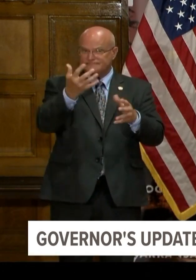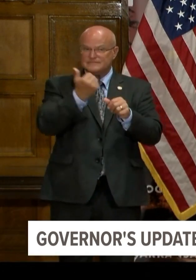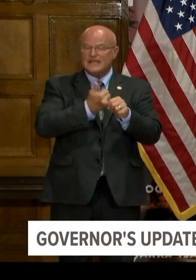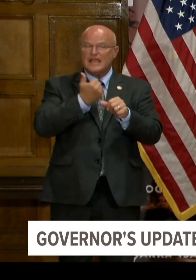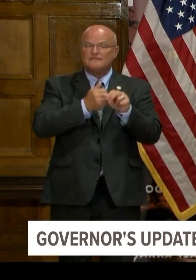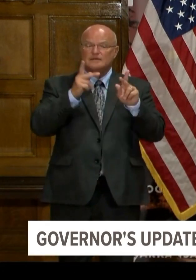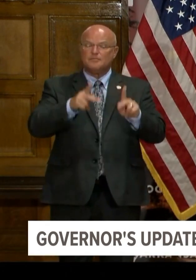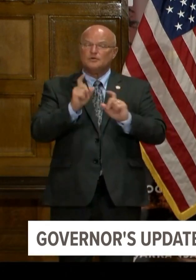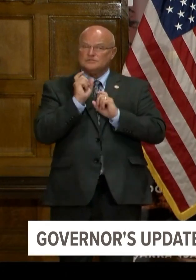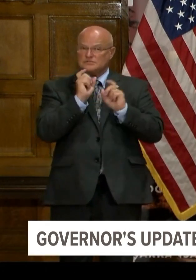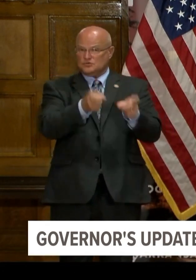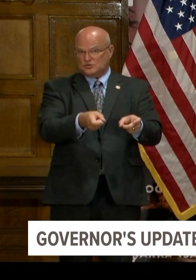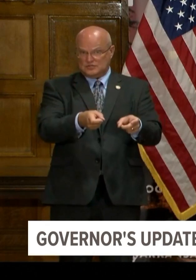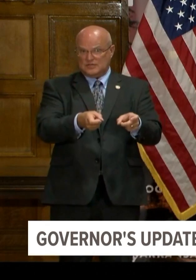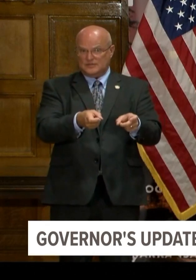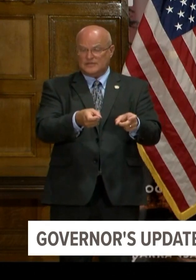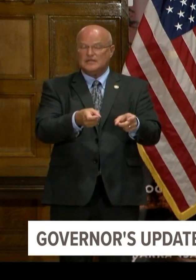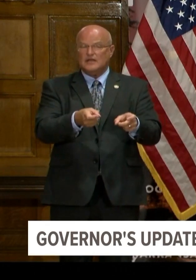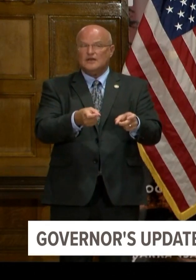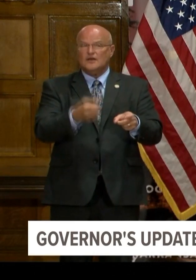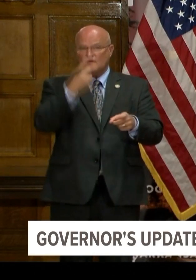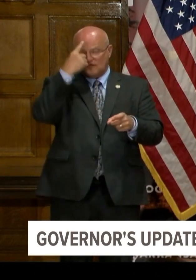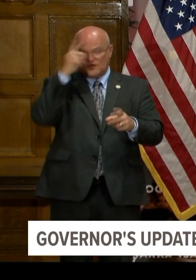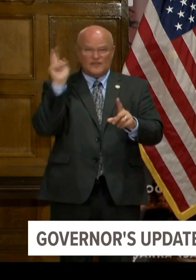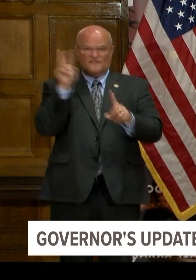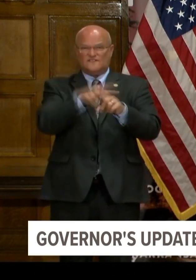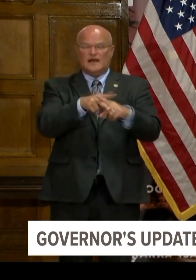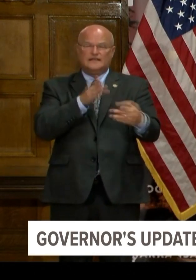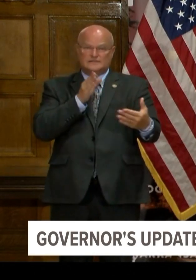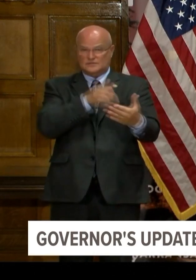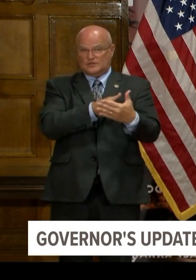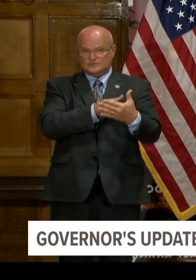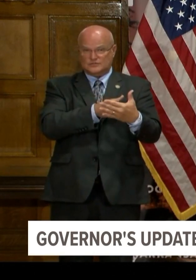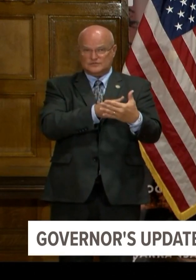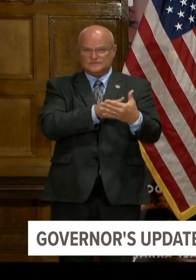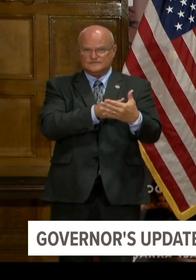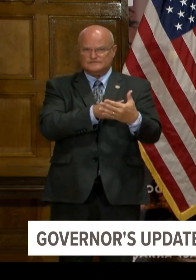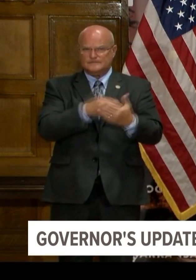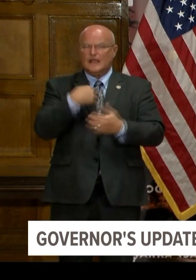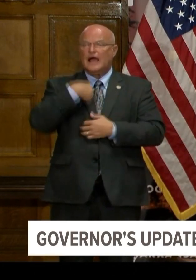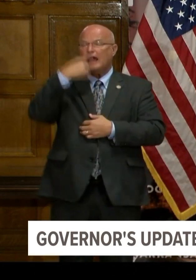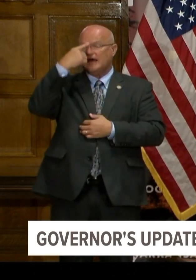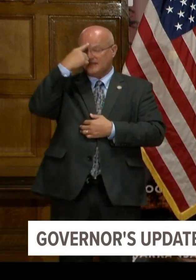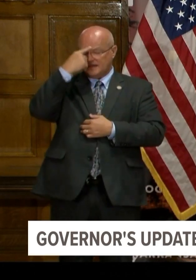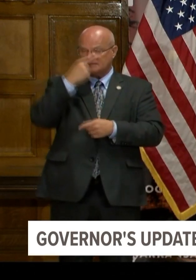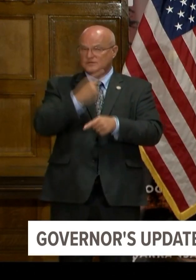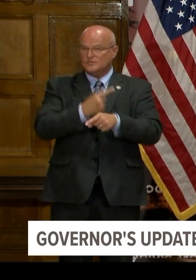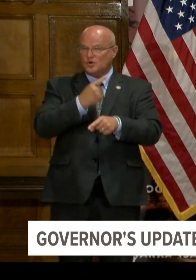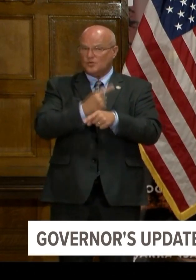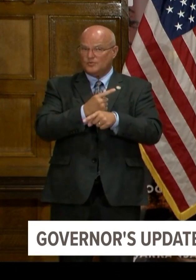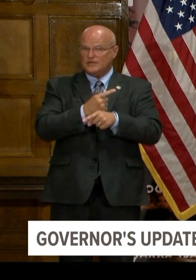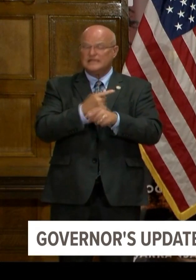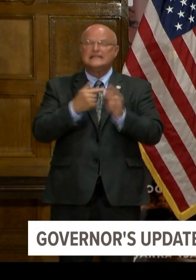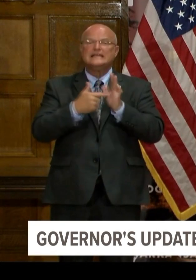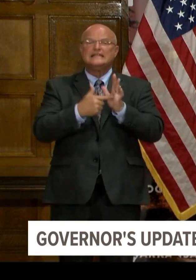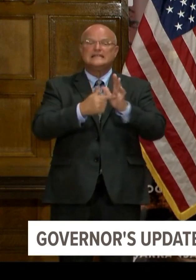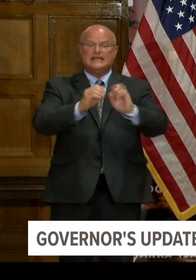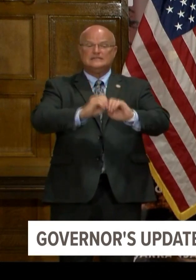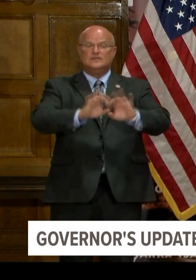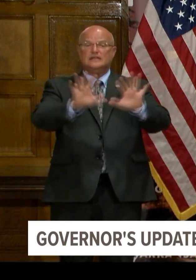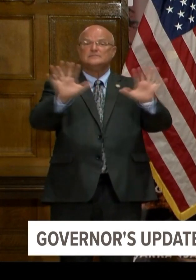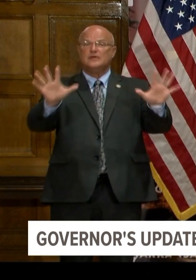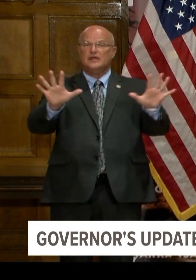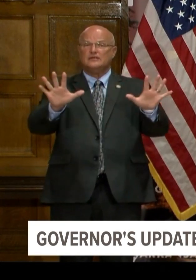donor that has contributed to the filing of this lawsuit. I believe that would be appropriate. It indicates transparency.